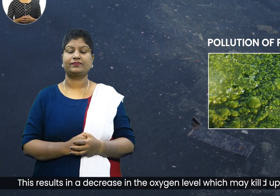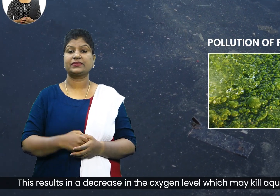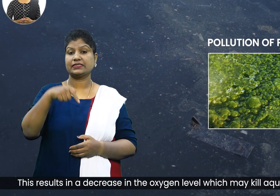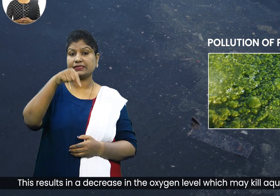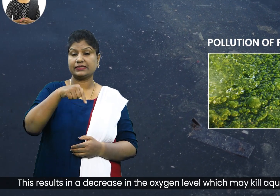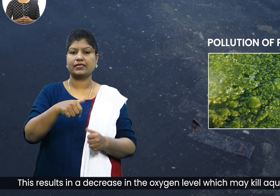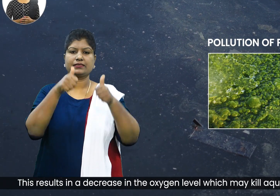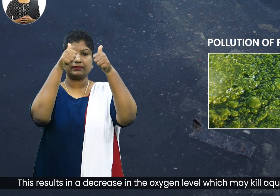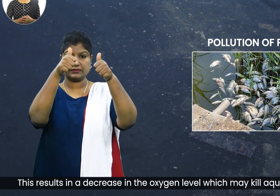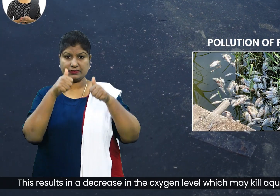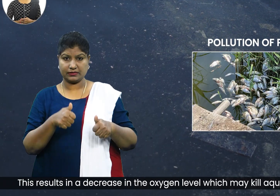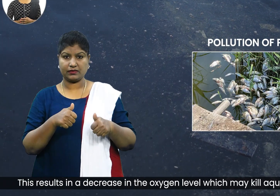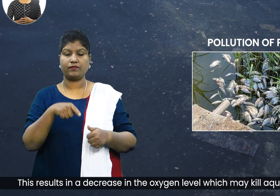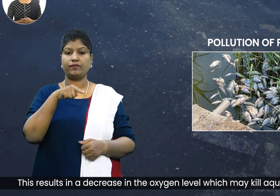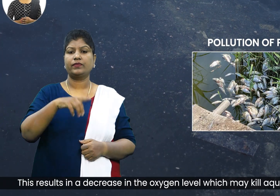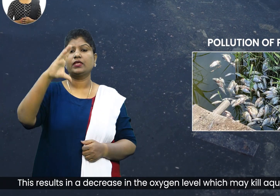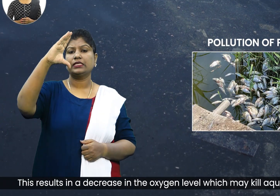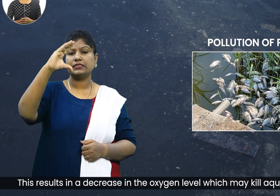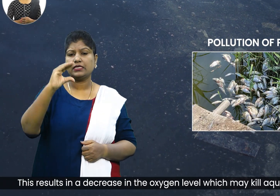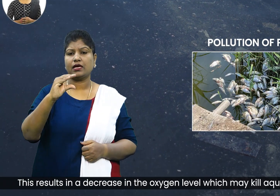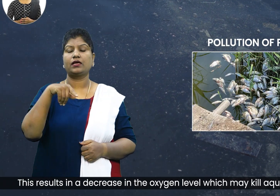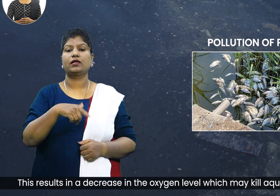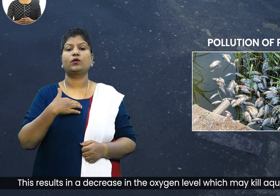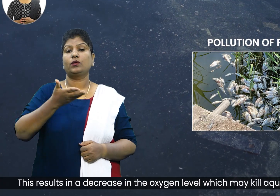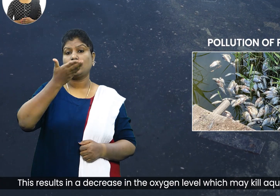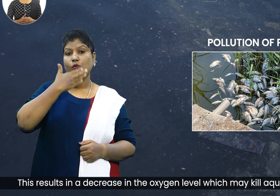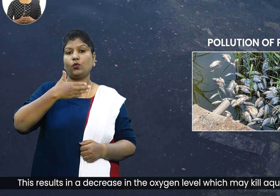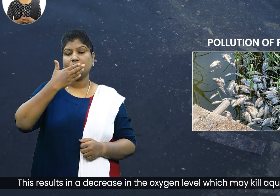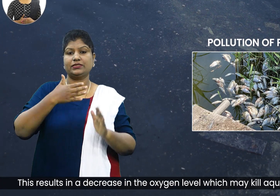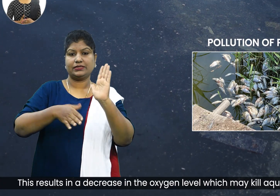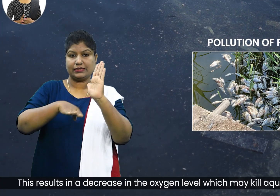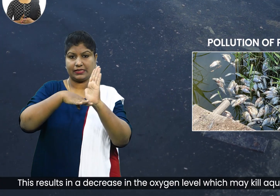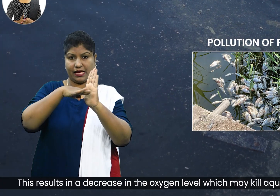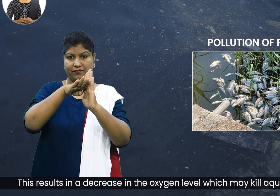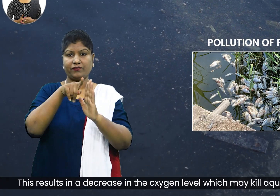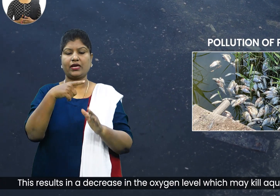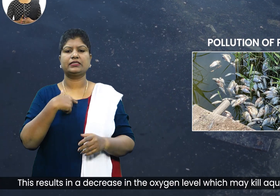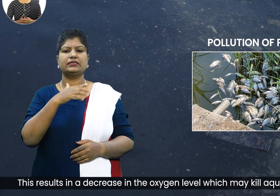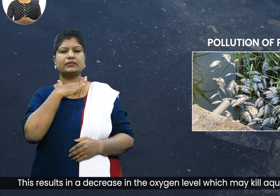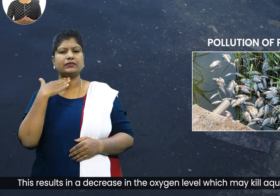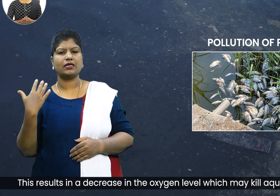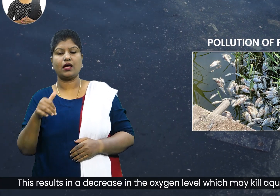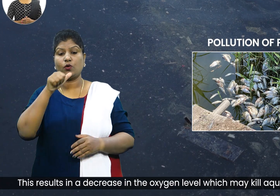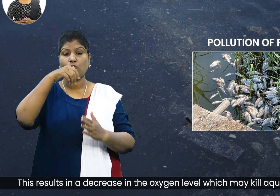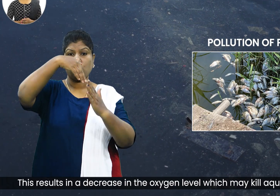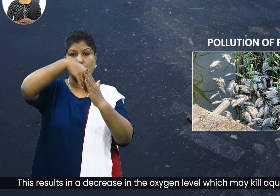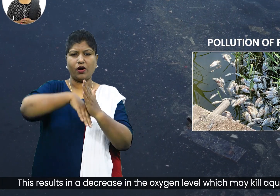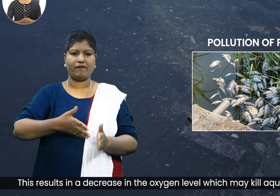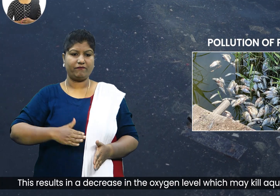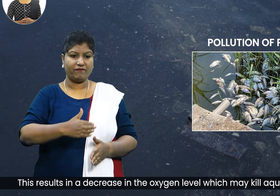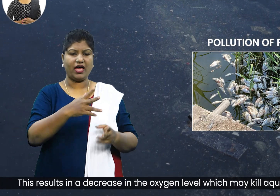This results in a decrease in the oxygen level, which may kill aquatic organisms.